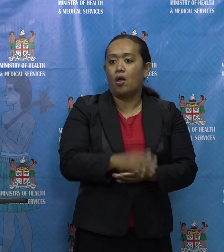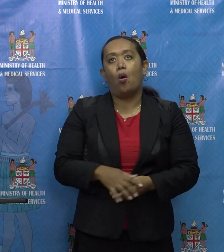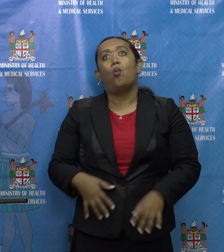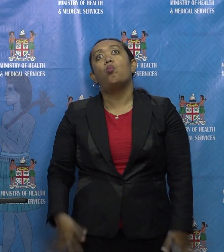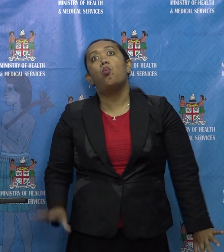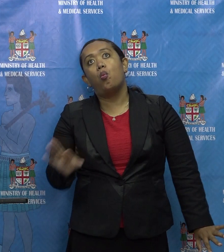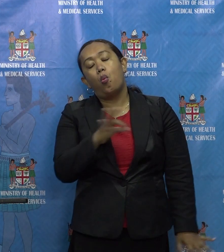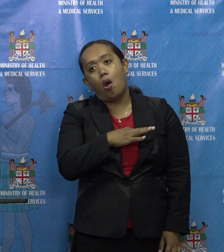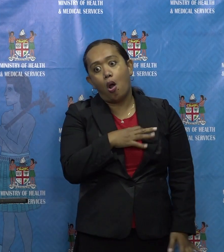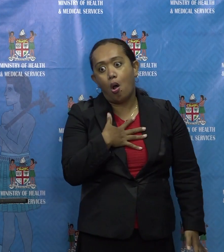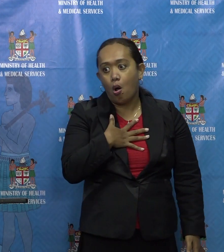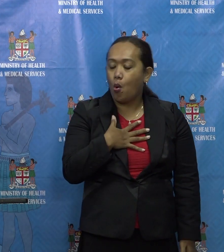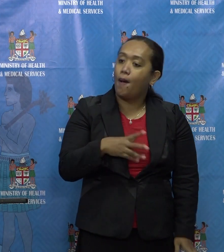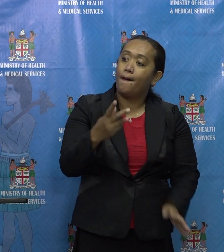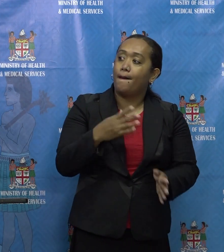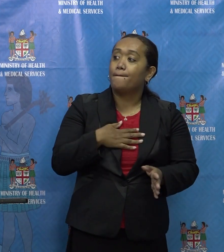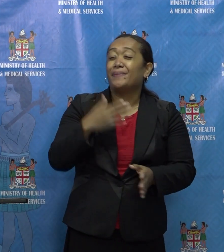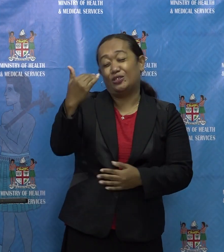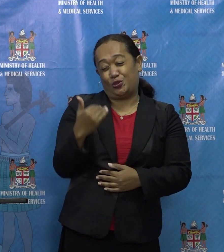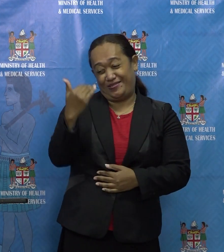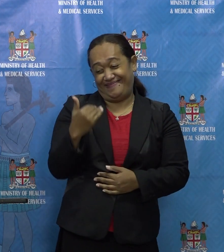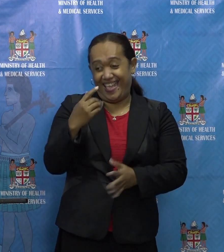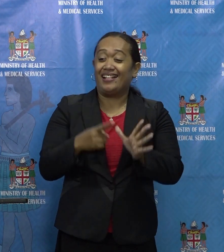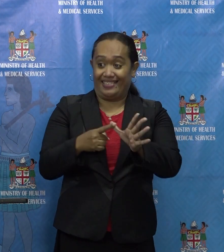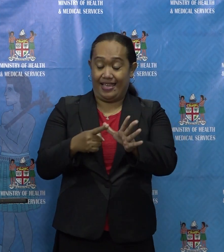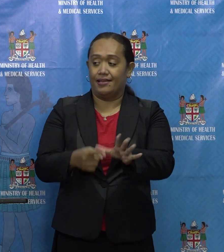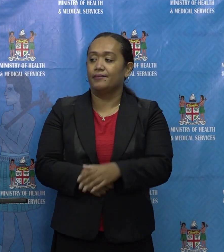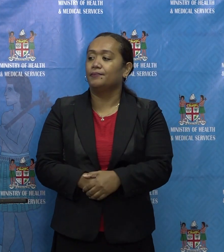Well, my part of the answer is fairly short.